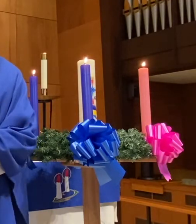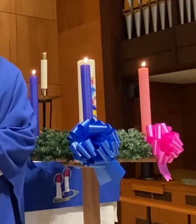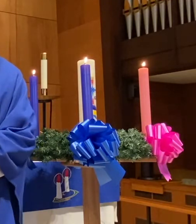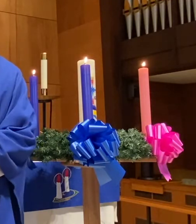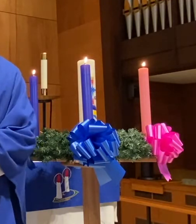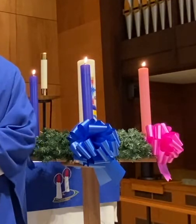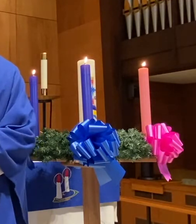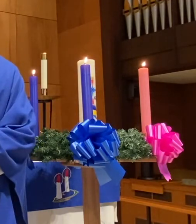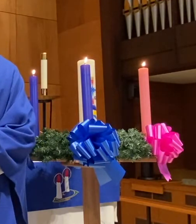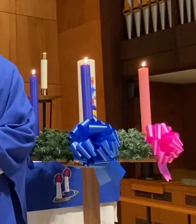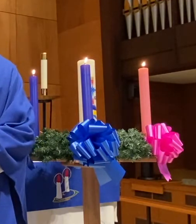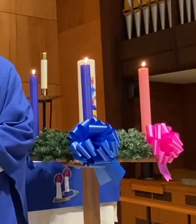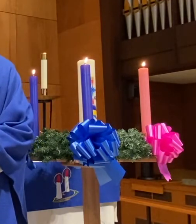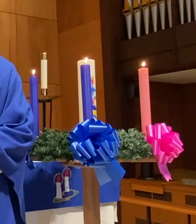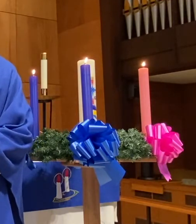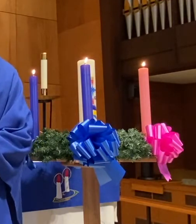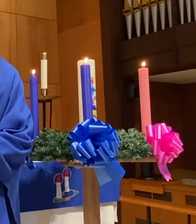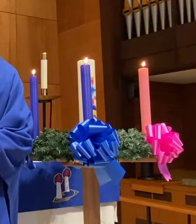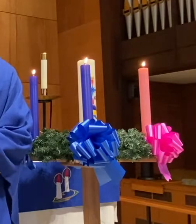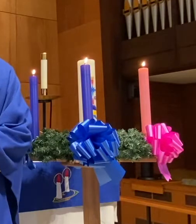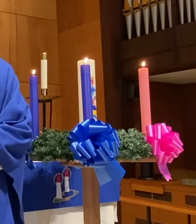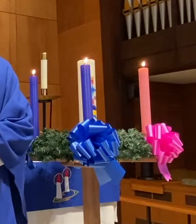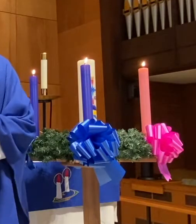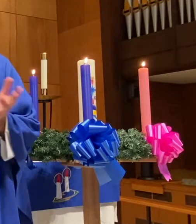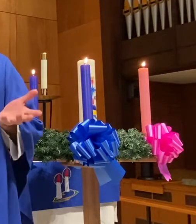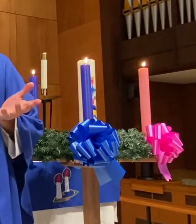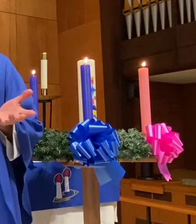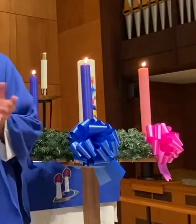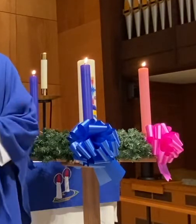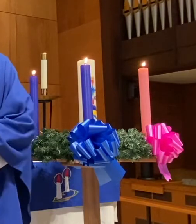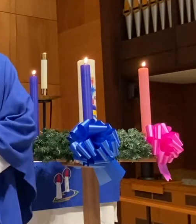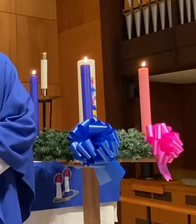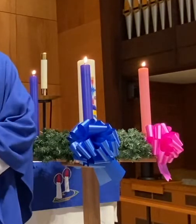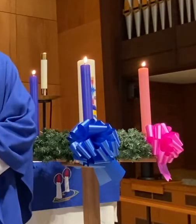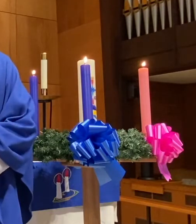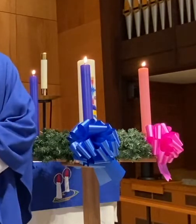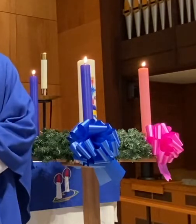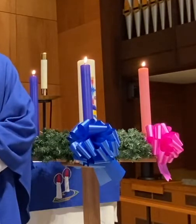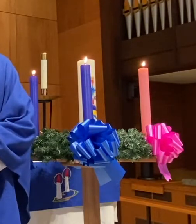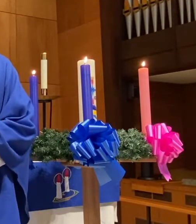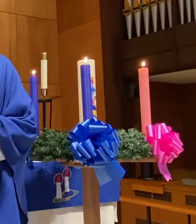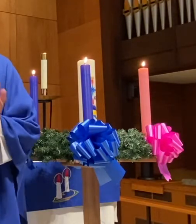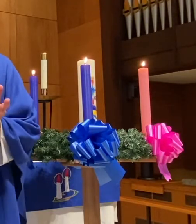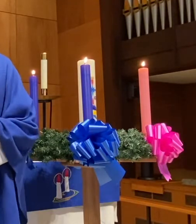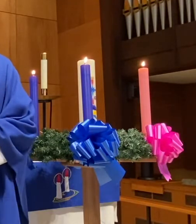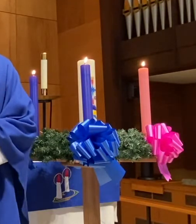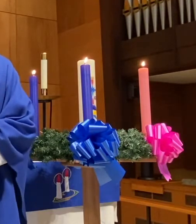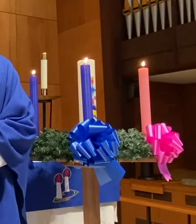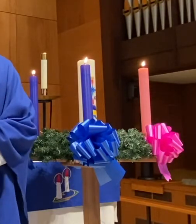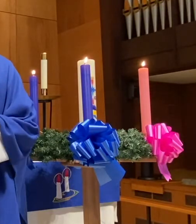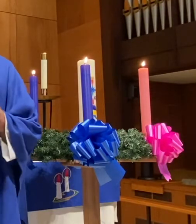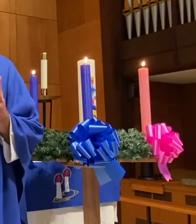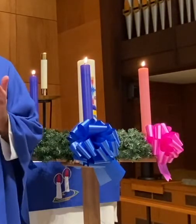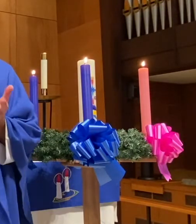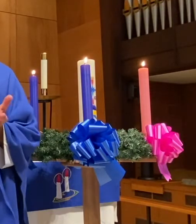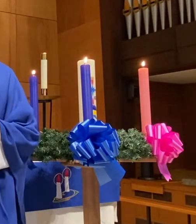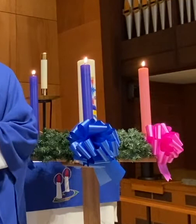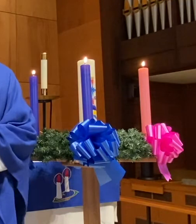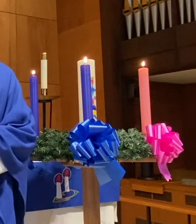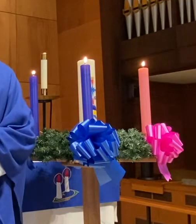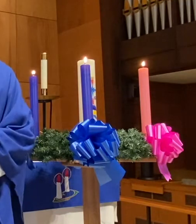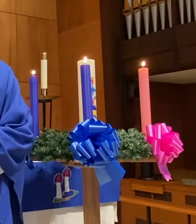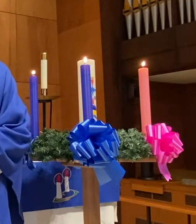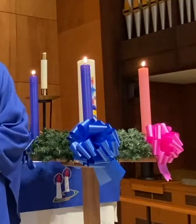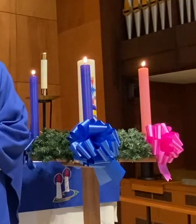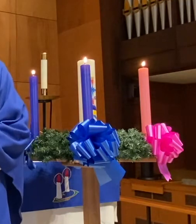commitment cards for the 2021 budget. And these are valuable tools for our ministry as well as for each individual as we grow in faith